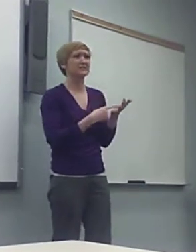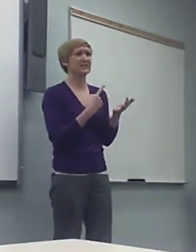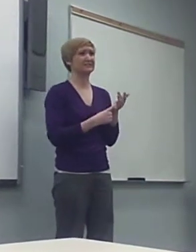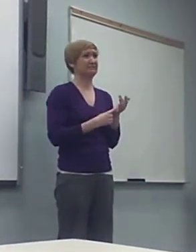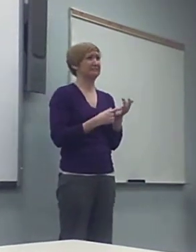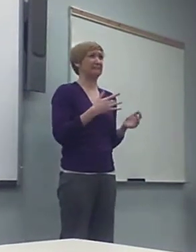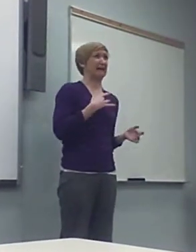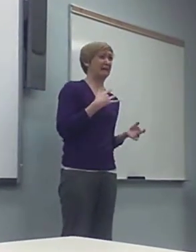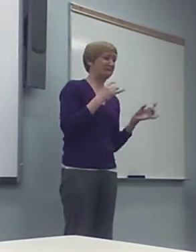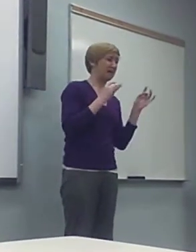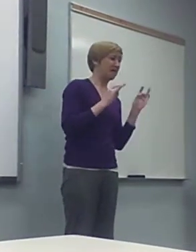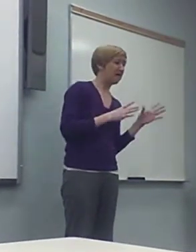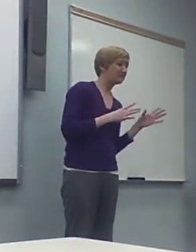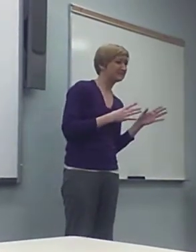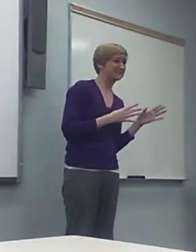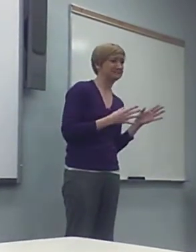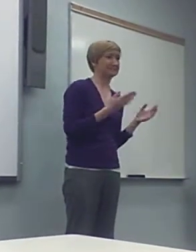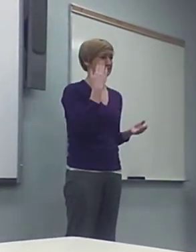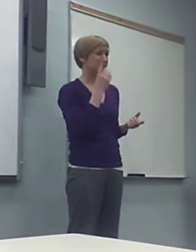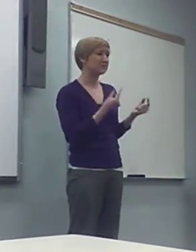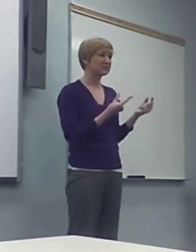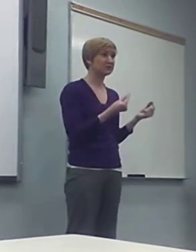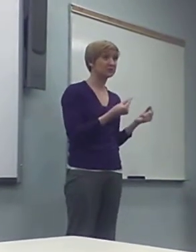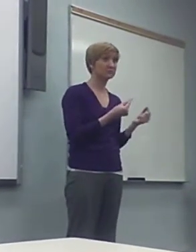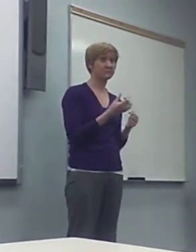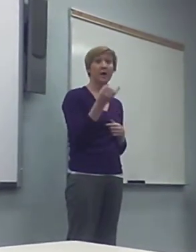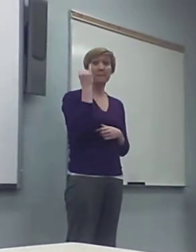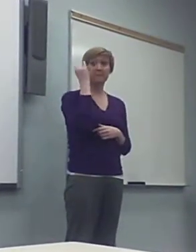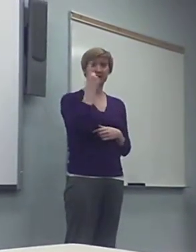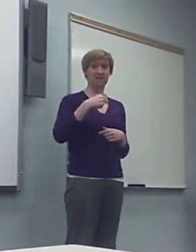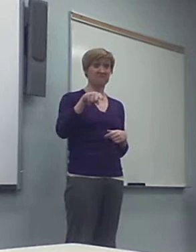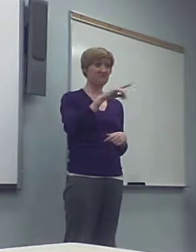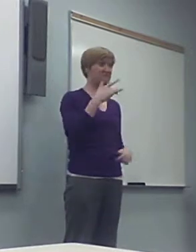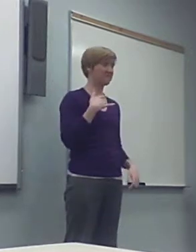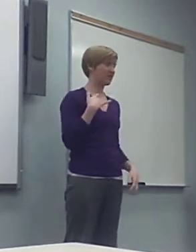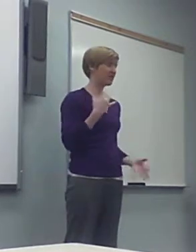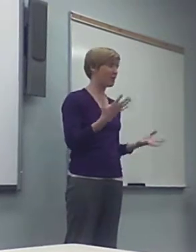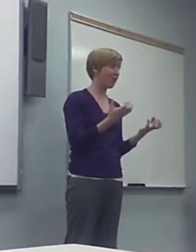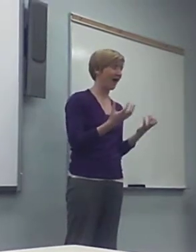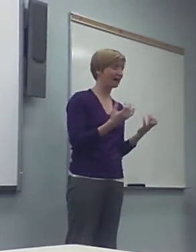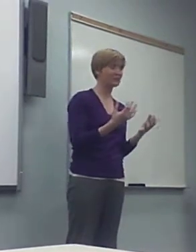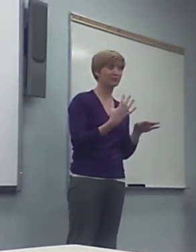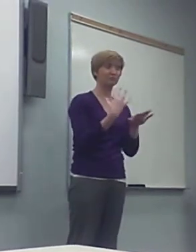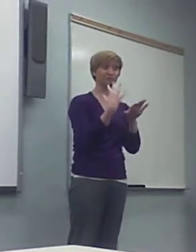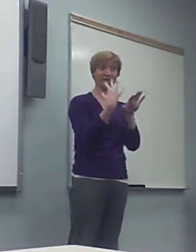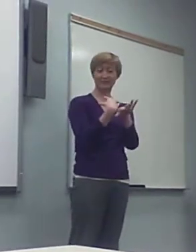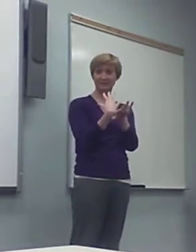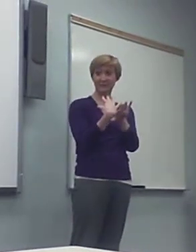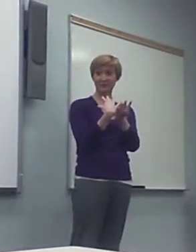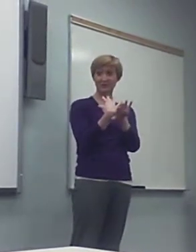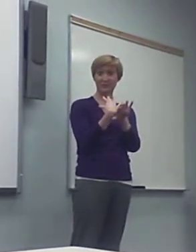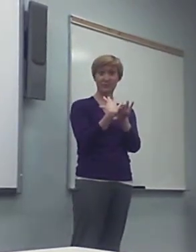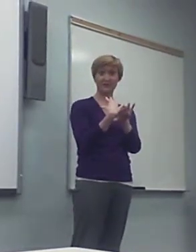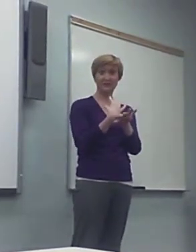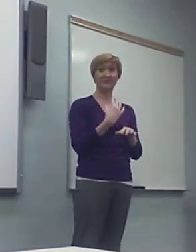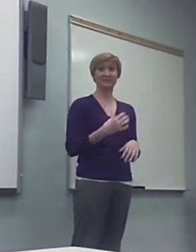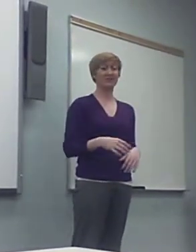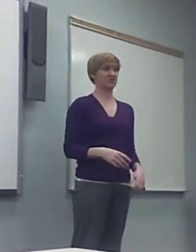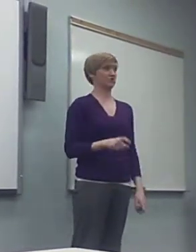If anybody has any aspirations, by the way, of video interpreting, ooh, you really got to get used to that, right? Because you